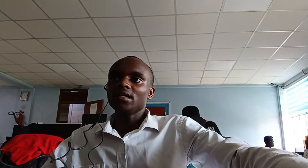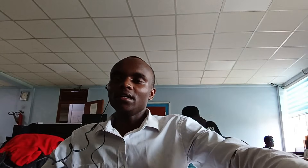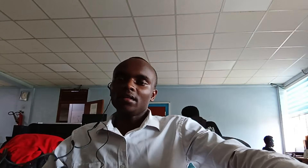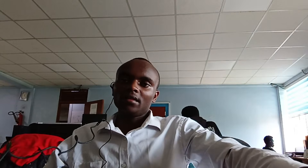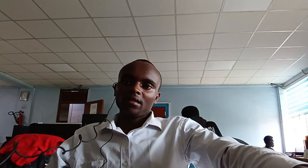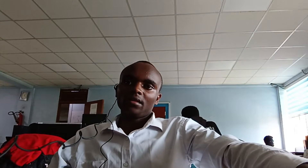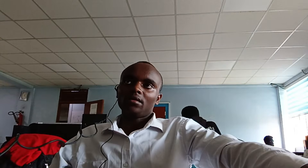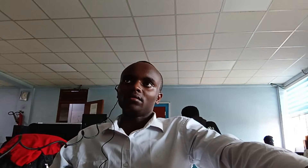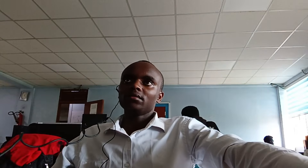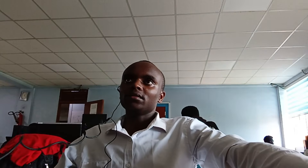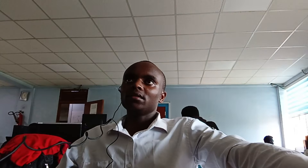Now,